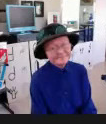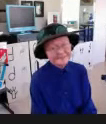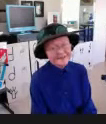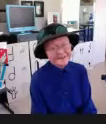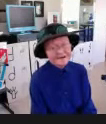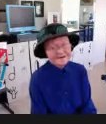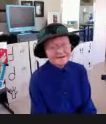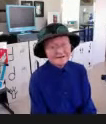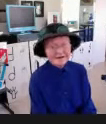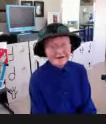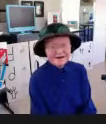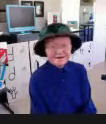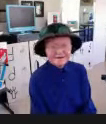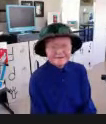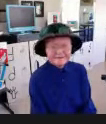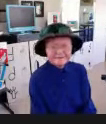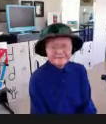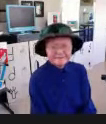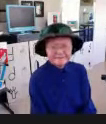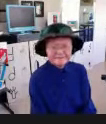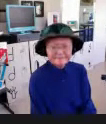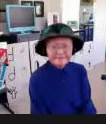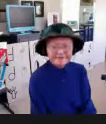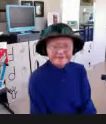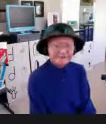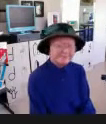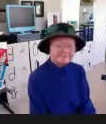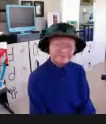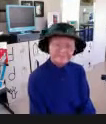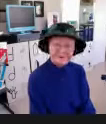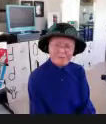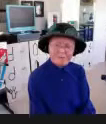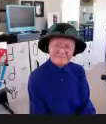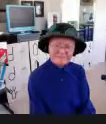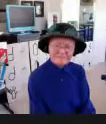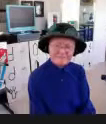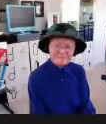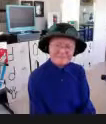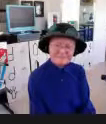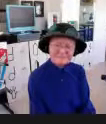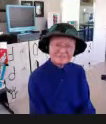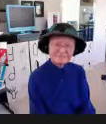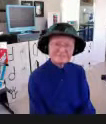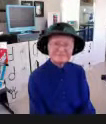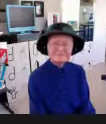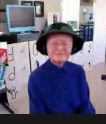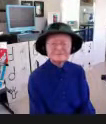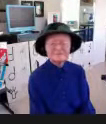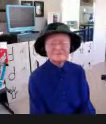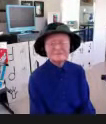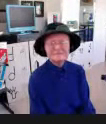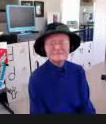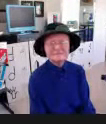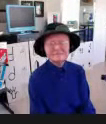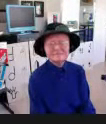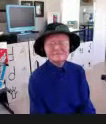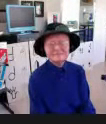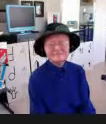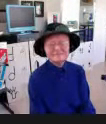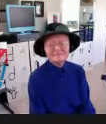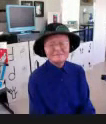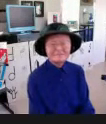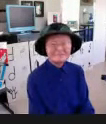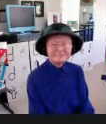Okay, so naturally, okay, we probably should use All right, here's 3. Okay, that's simple